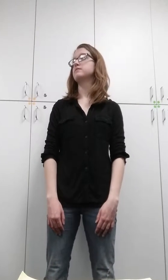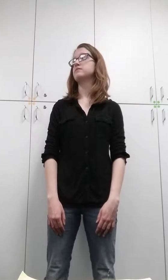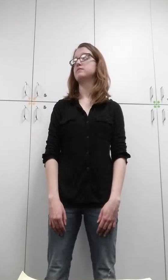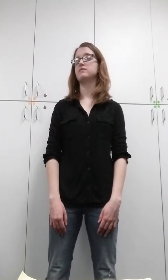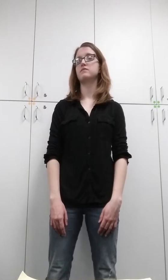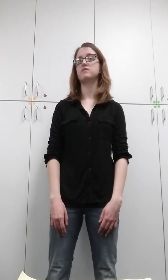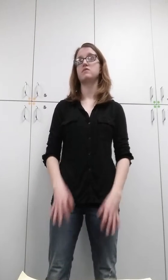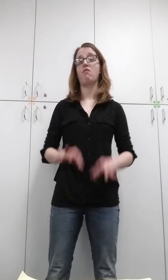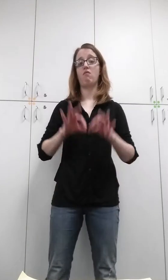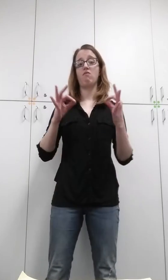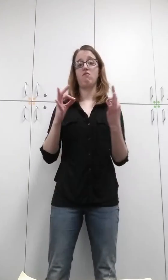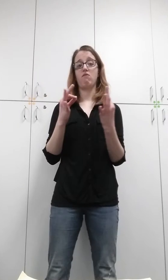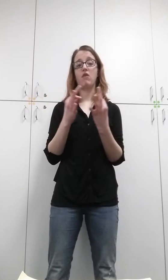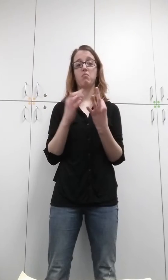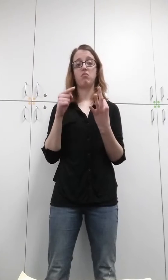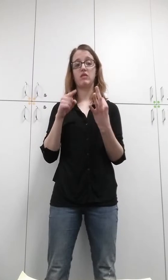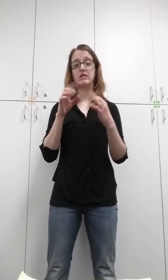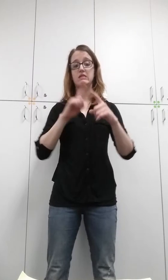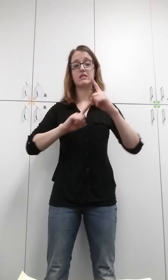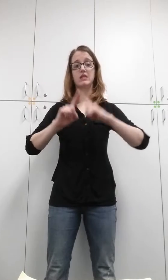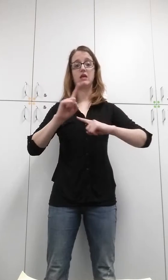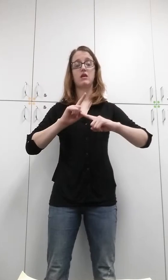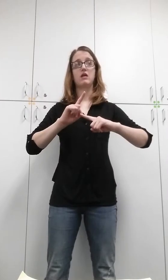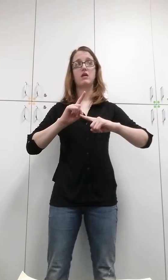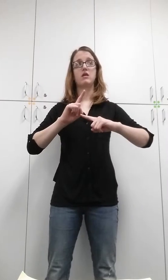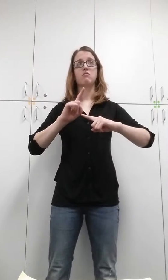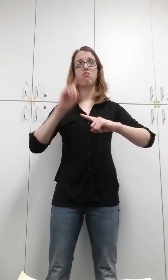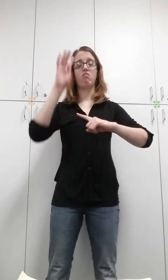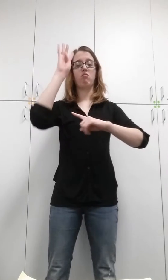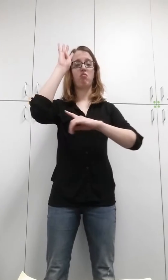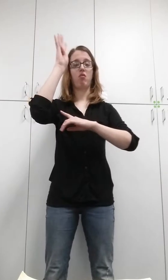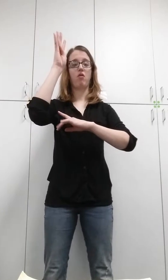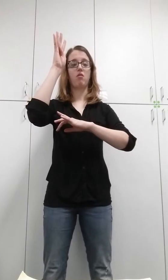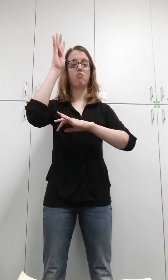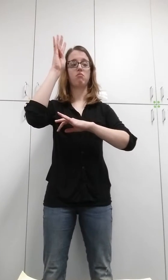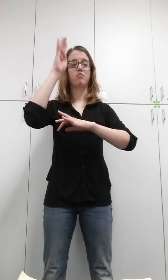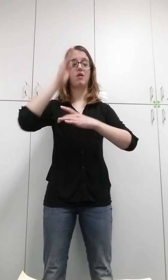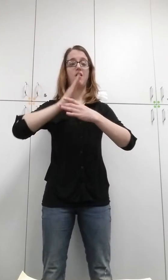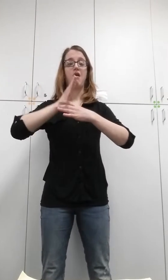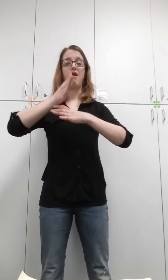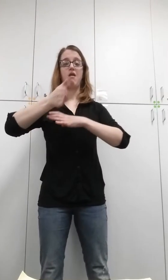sign was created after the contact of English and ASL. Peter.